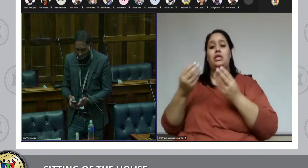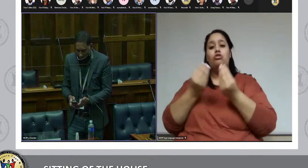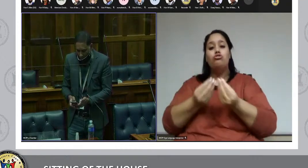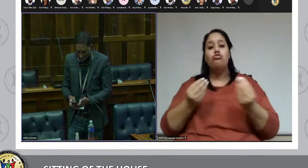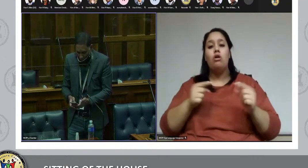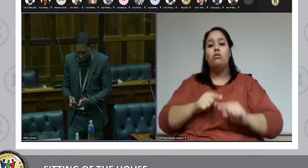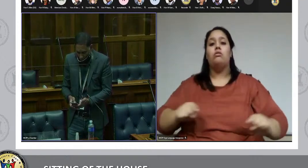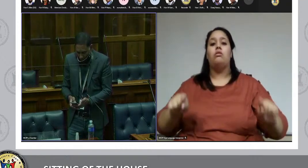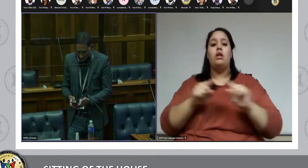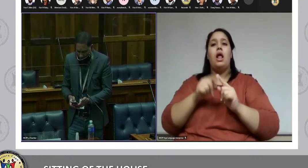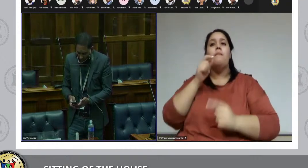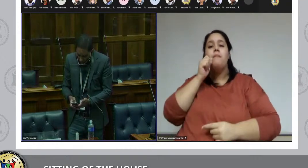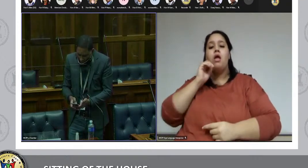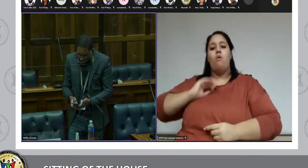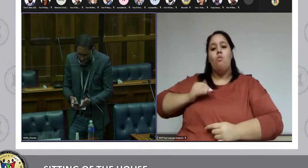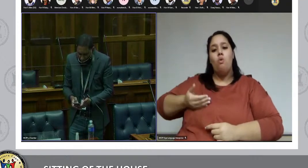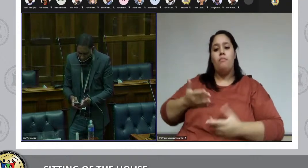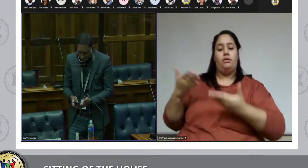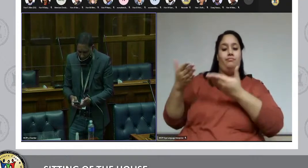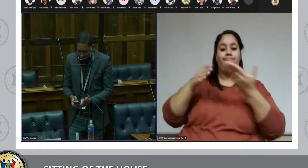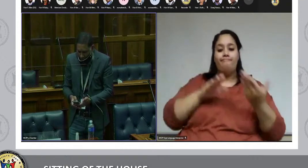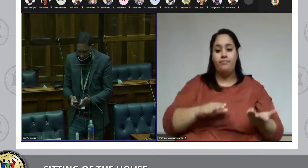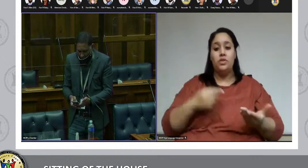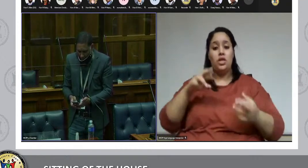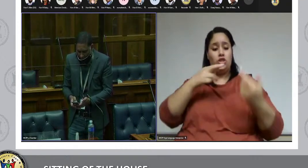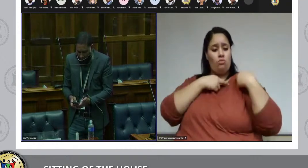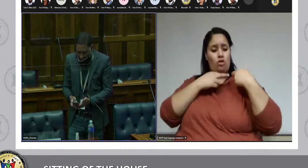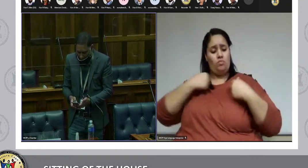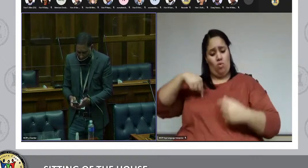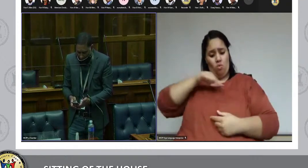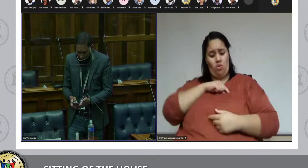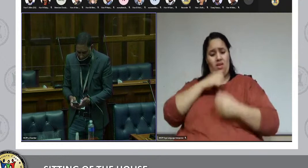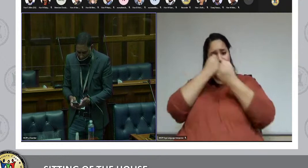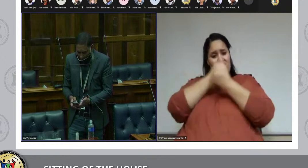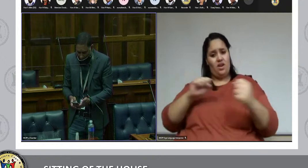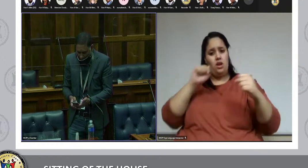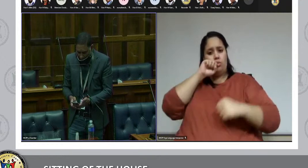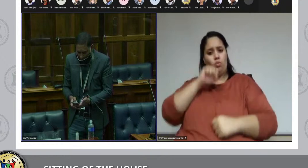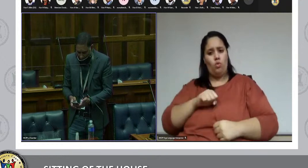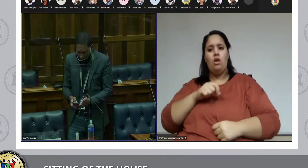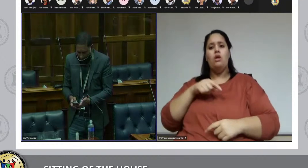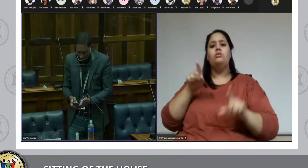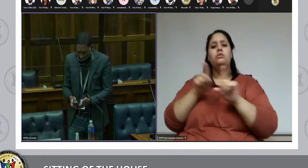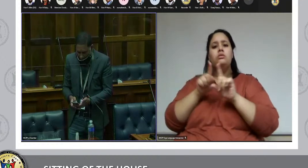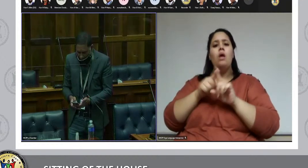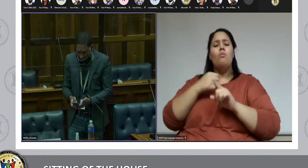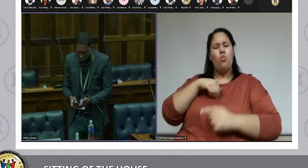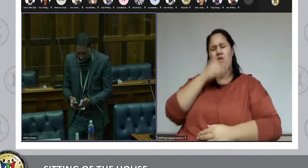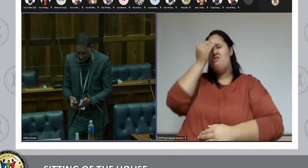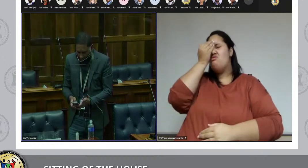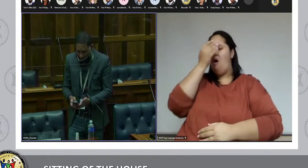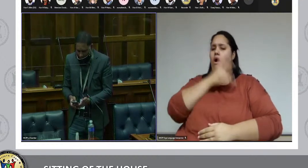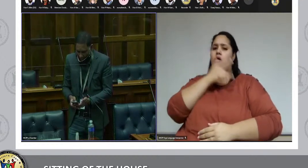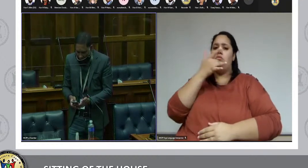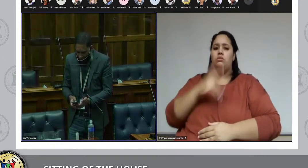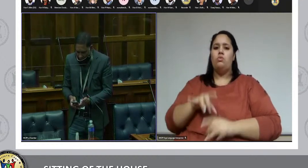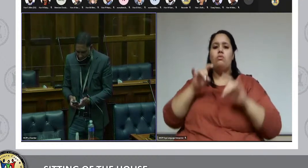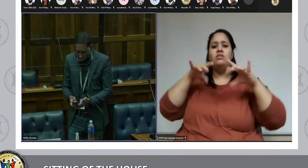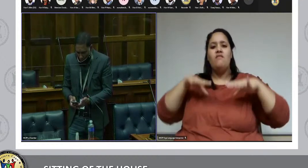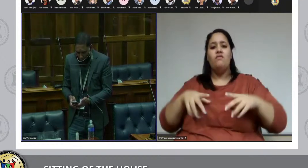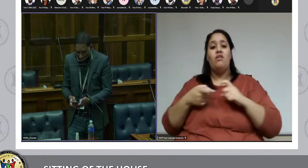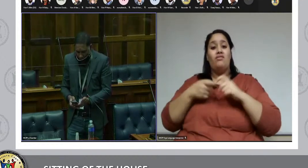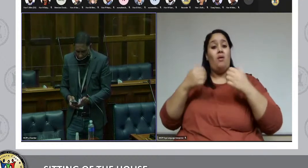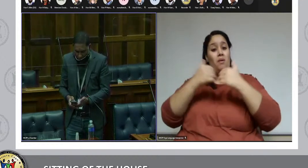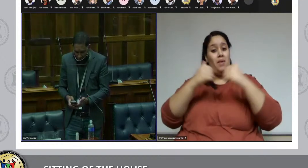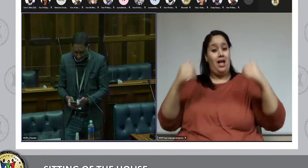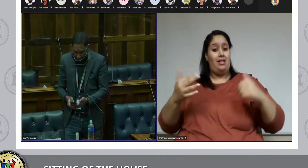children and men and women. It is our responsibility as freedom-loving people, some of us who know the pain of apartheid, as government